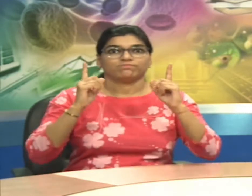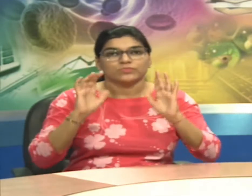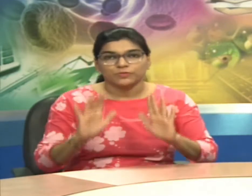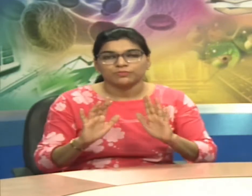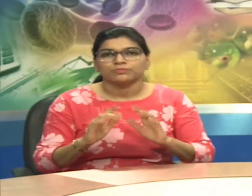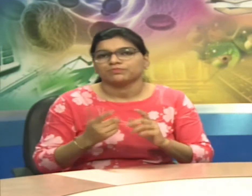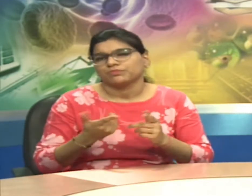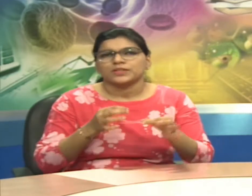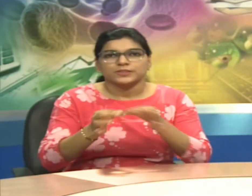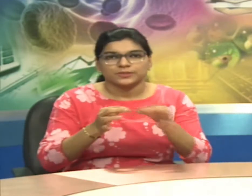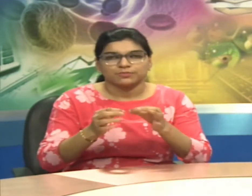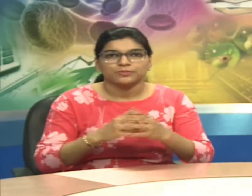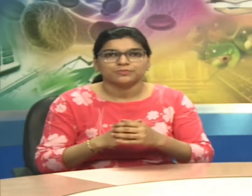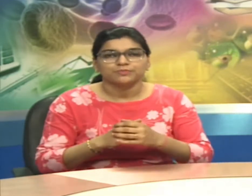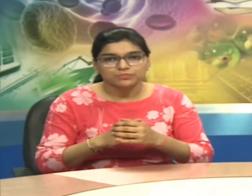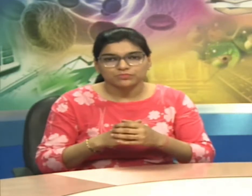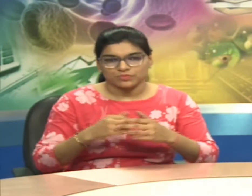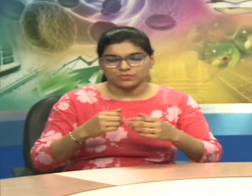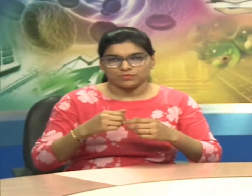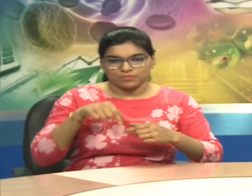There are strict laws. For example,